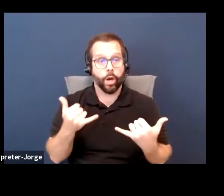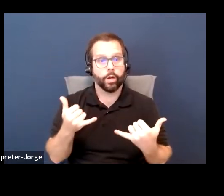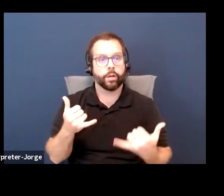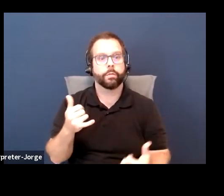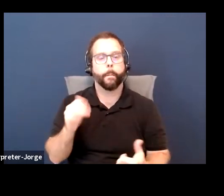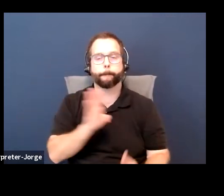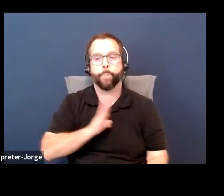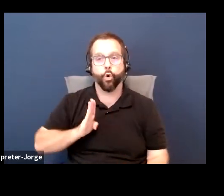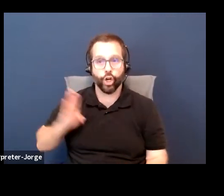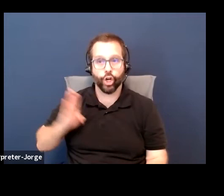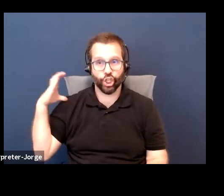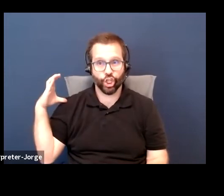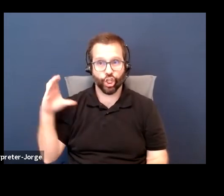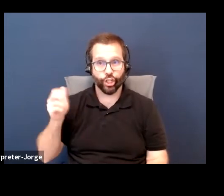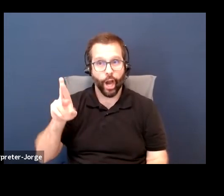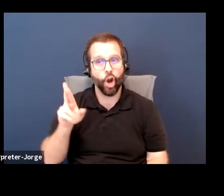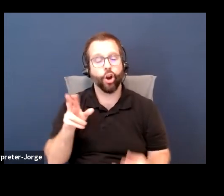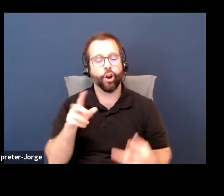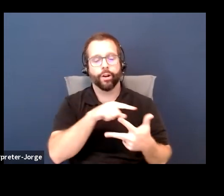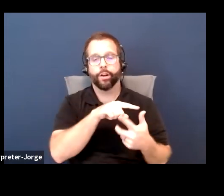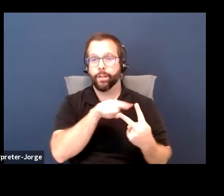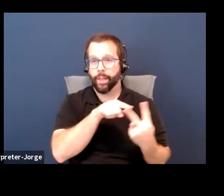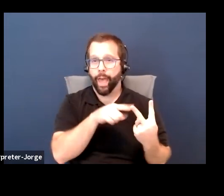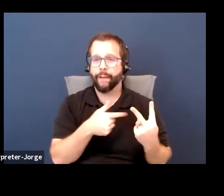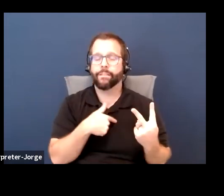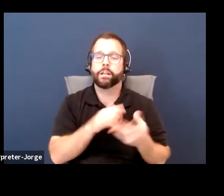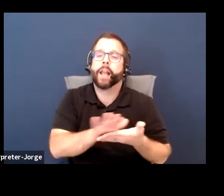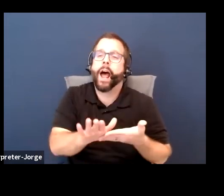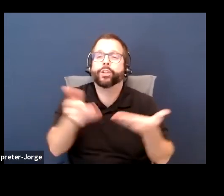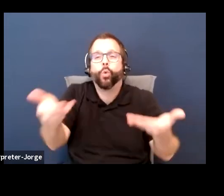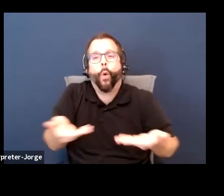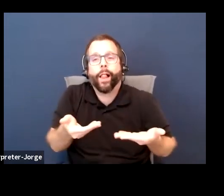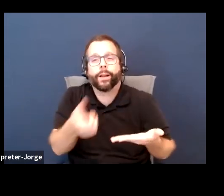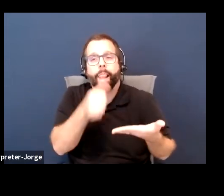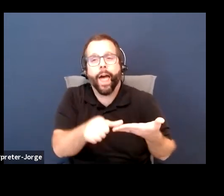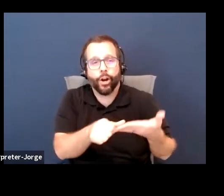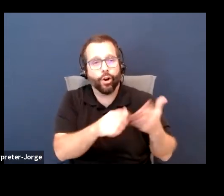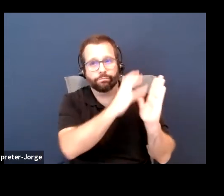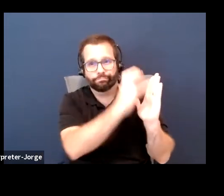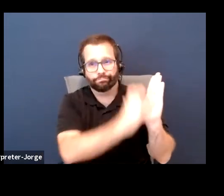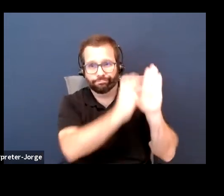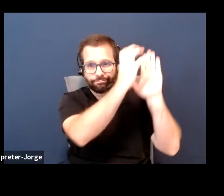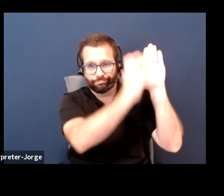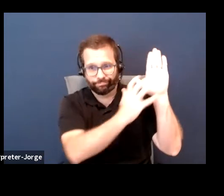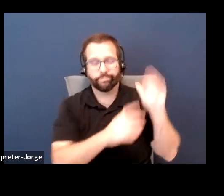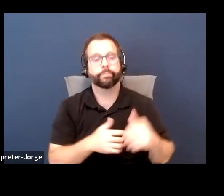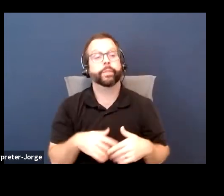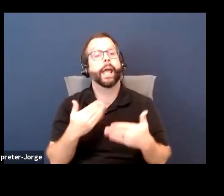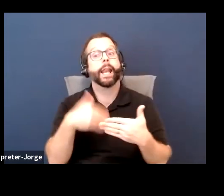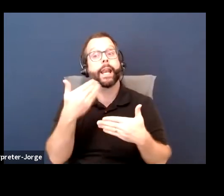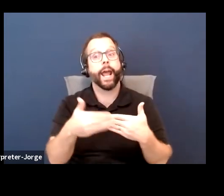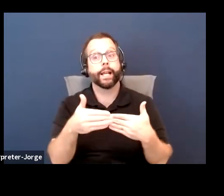have written some nice welcome letters for you. And then on our next tab is where you'll find